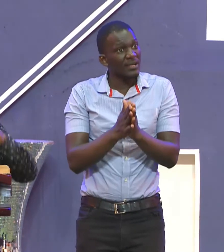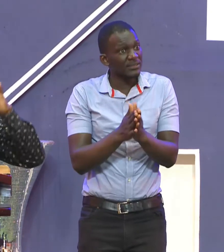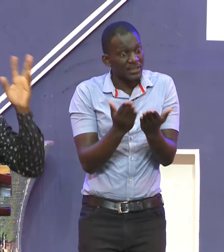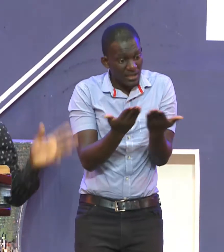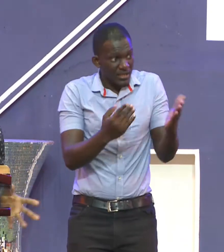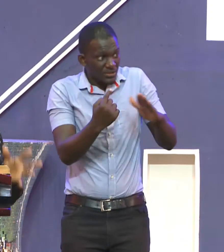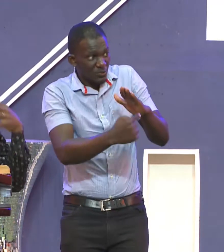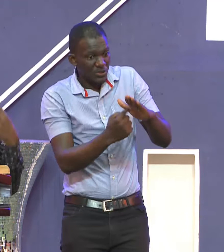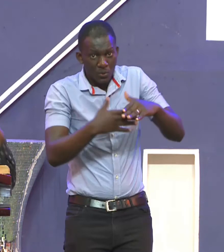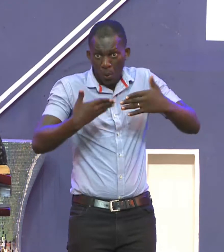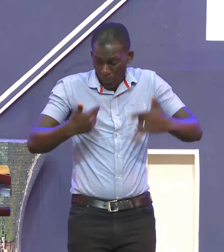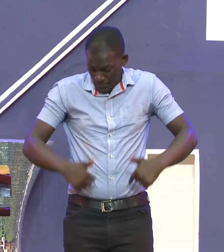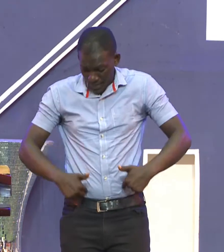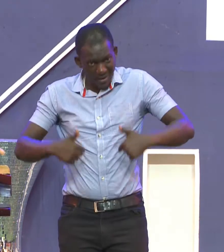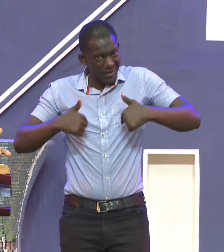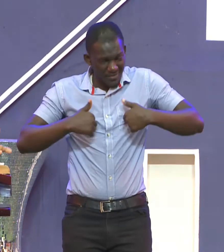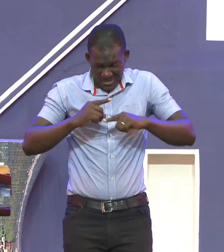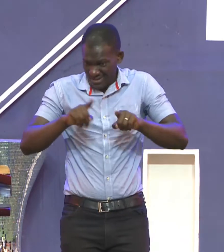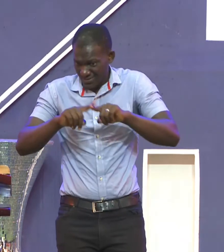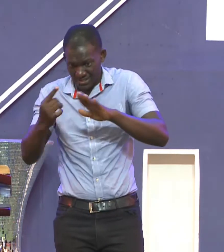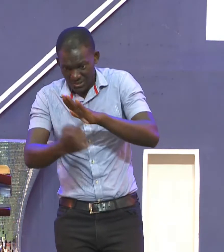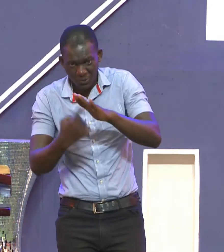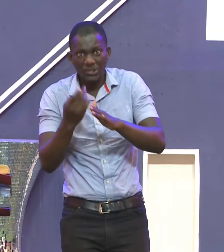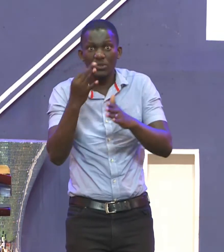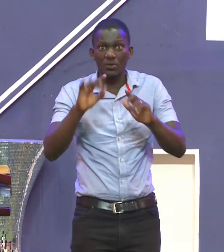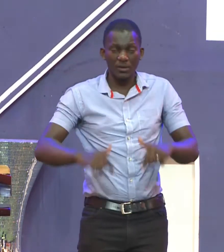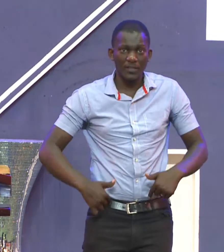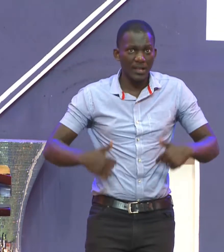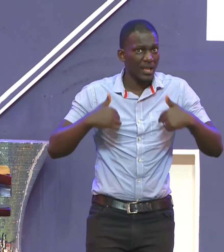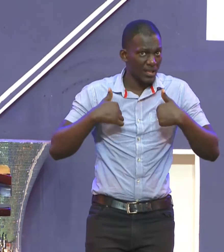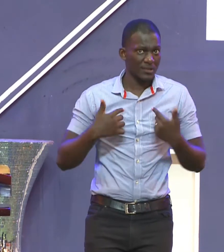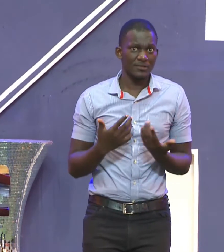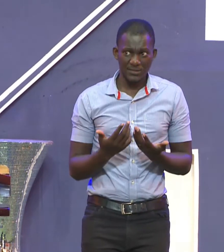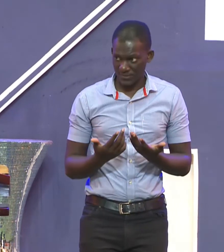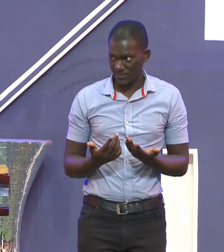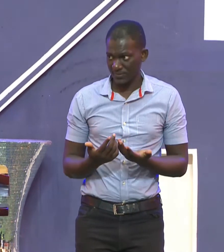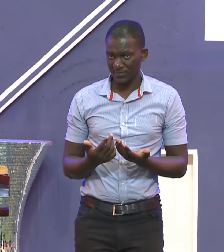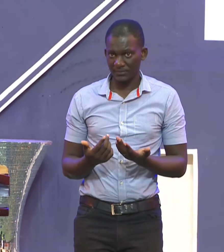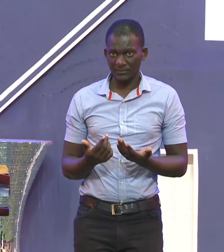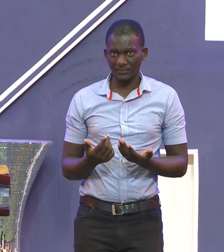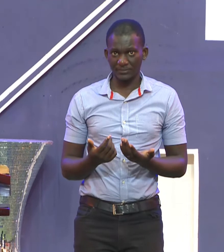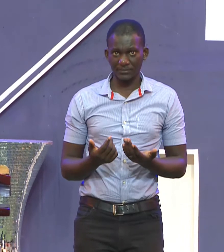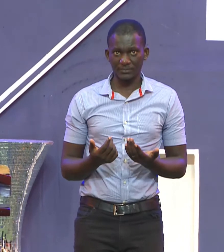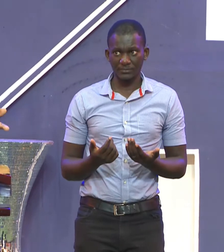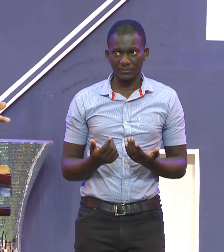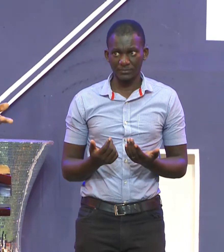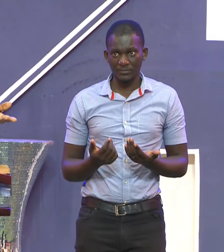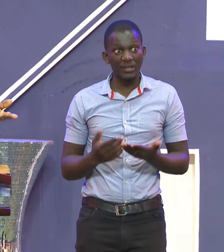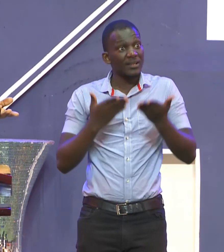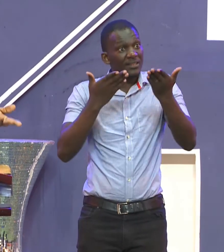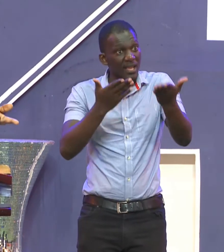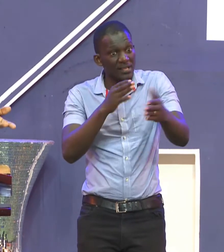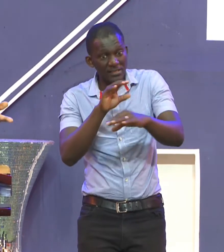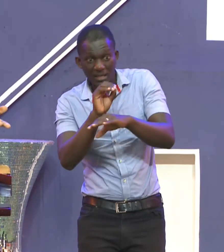oba buli mu bulamu buli mbeera ez'obulamu ze tuyitamu. So in all our areas and arenas of life that we go through, wabeerawo counsel ya